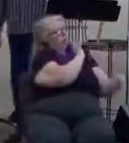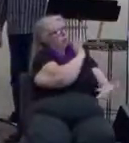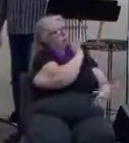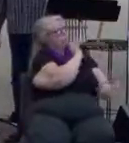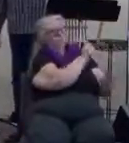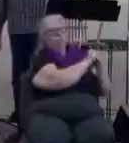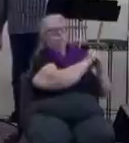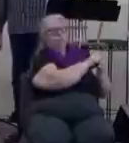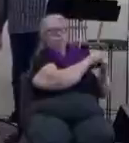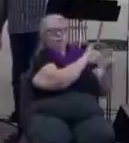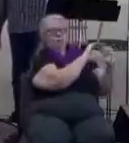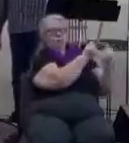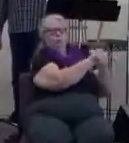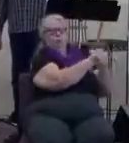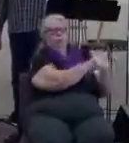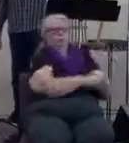them.